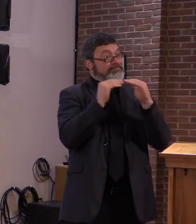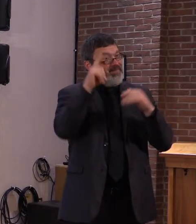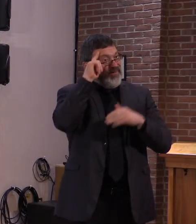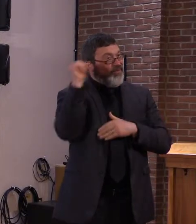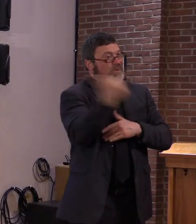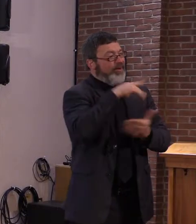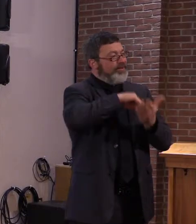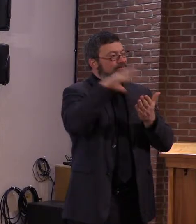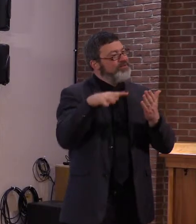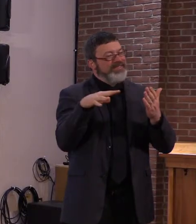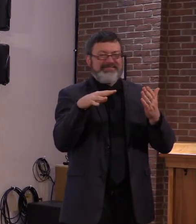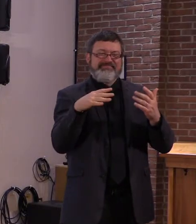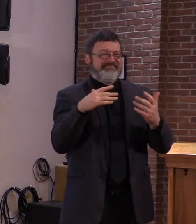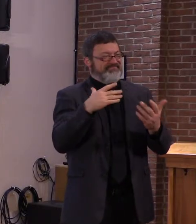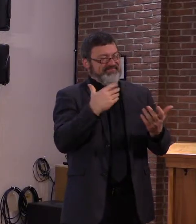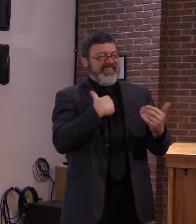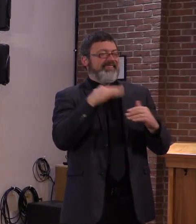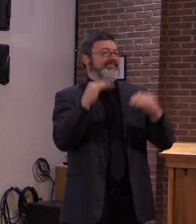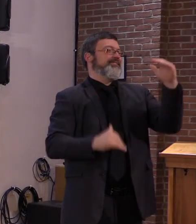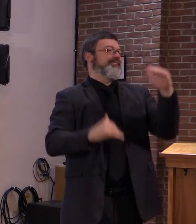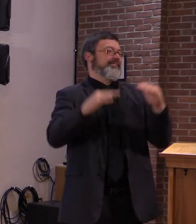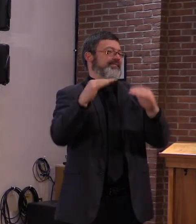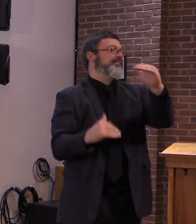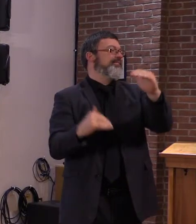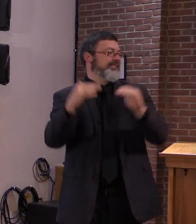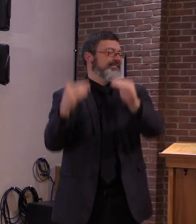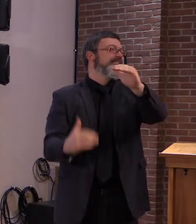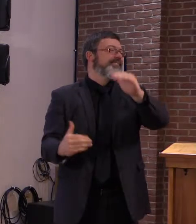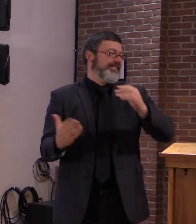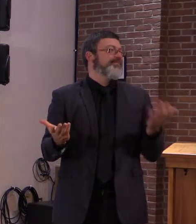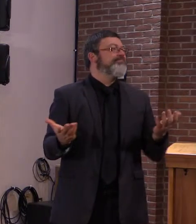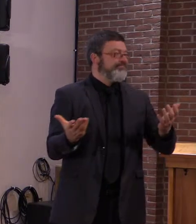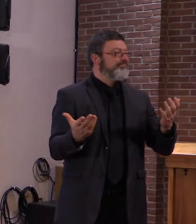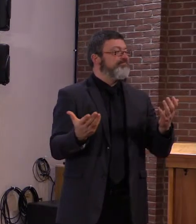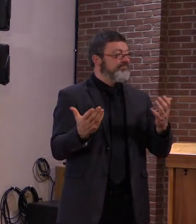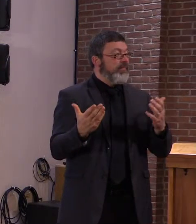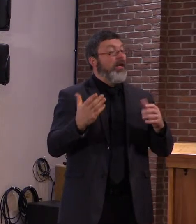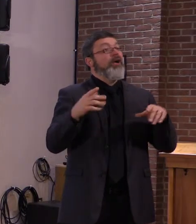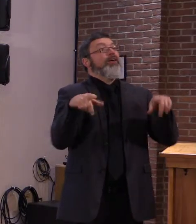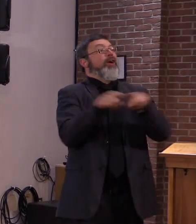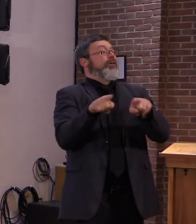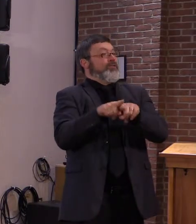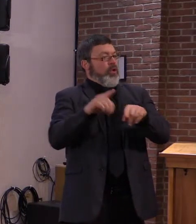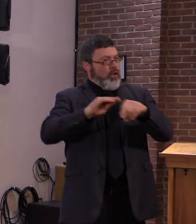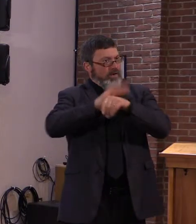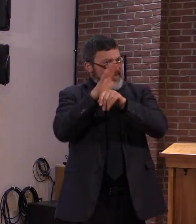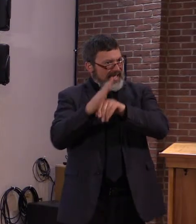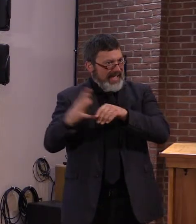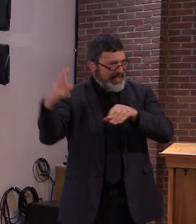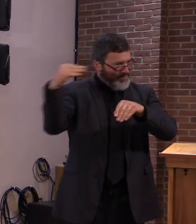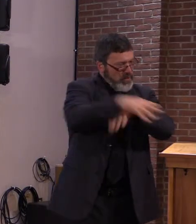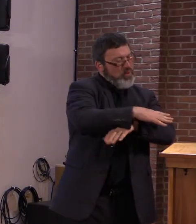remember the wood-paneled station wagon made famous by Clark Griswold and his family in the National Lampoon